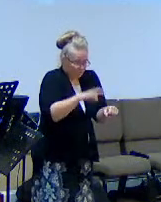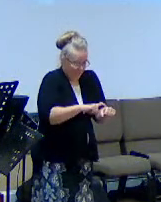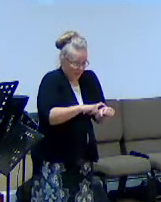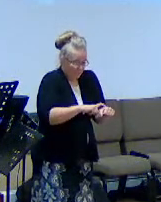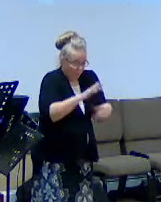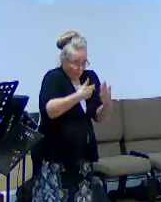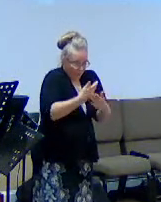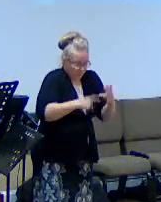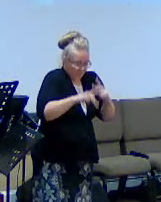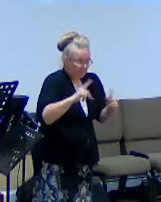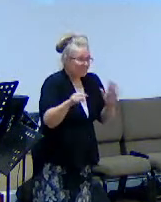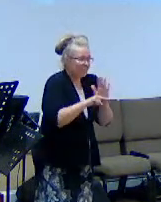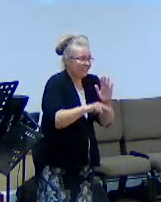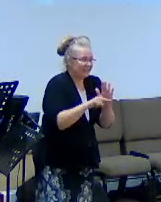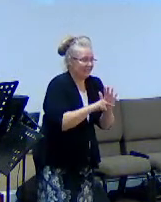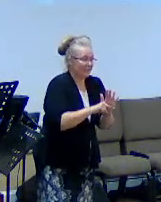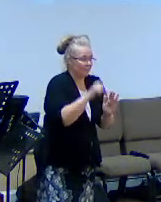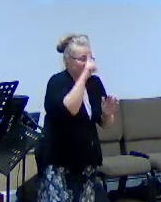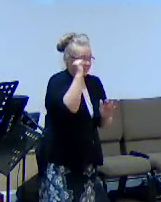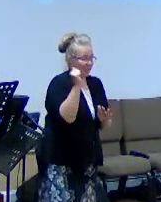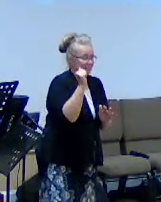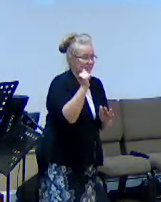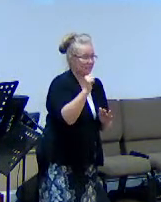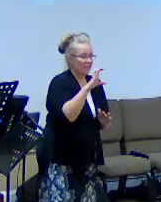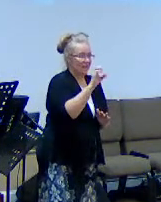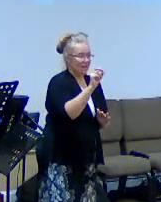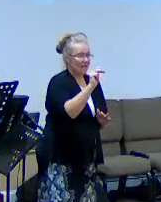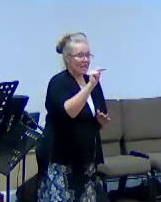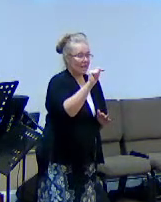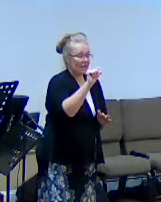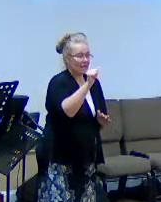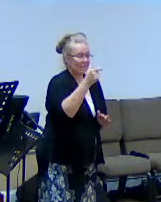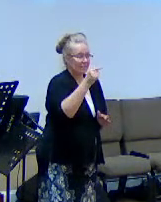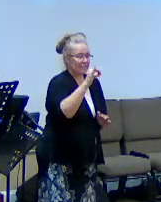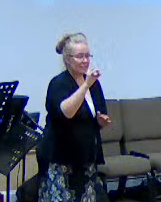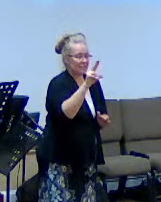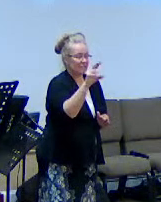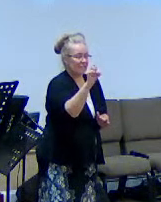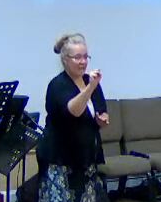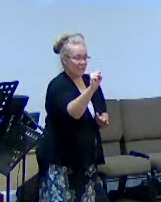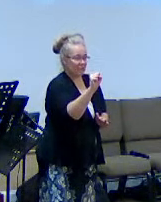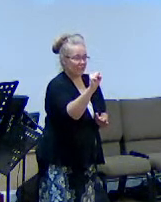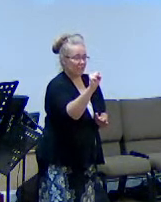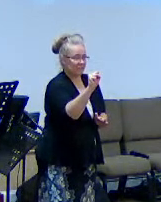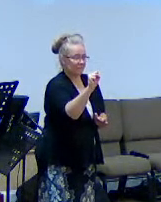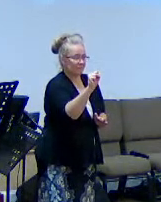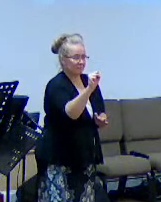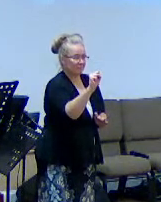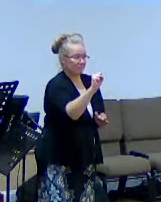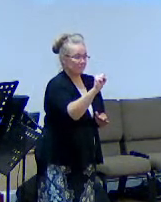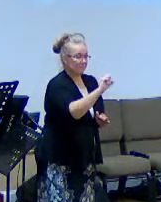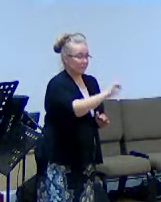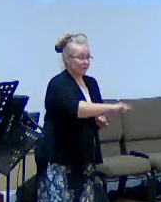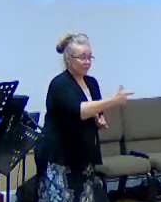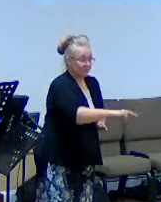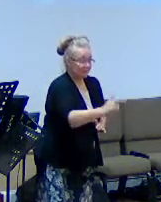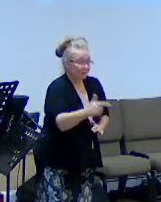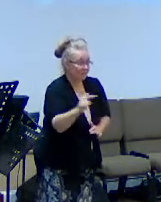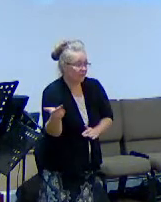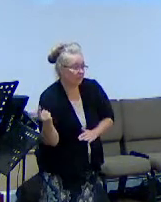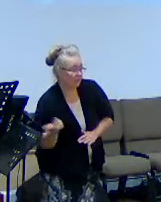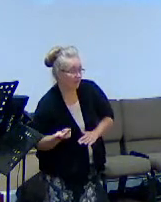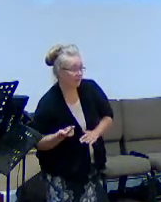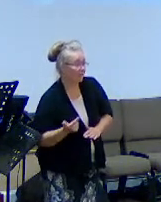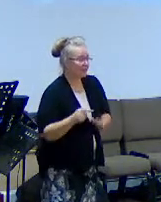somehow negativity is more contagious than being positive. Somehow. I don't know how, but it happens. Negative people hide under